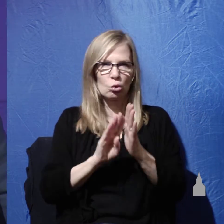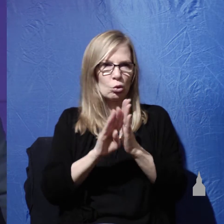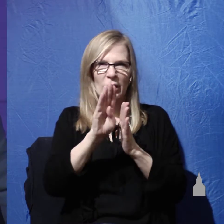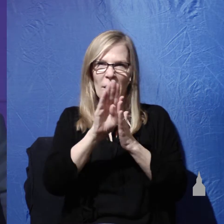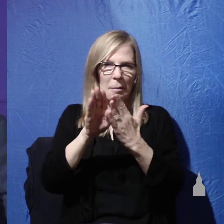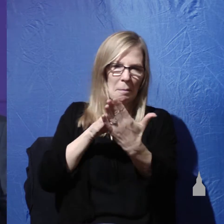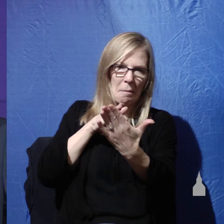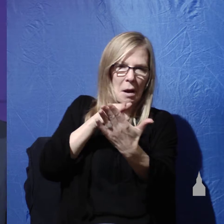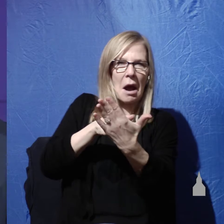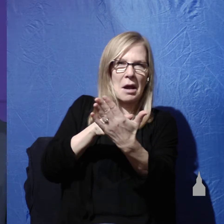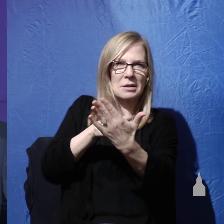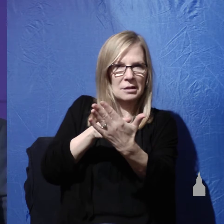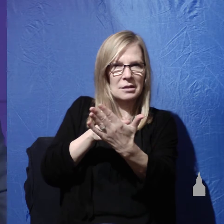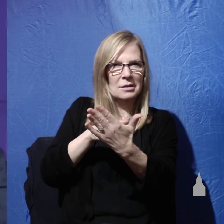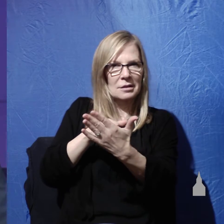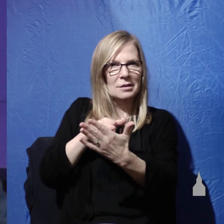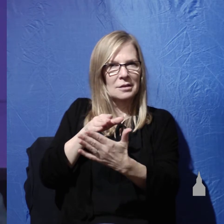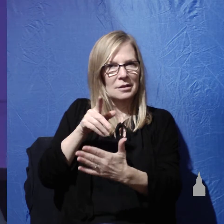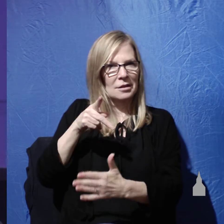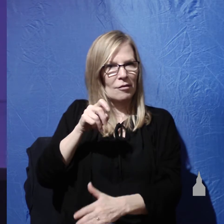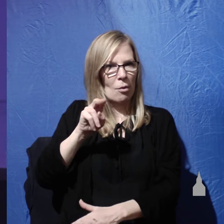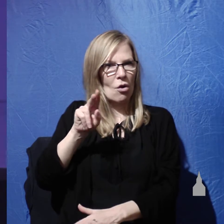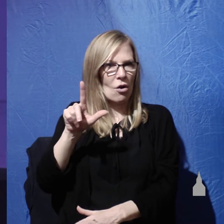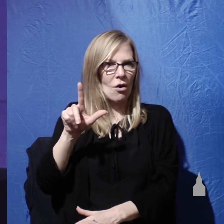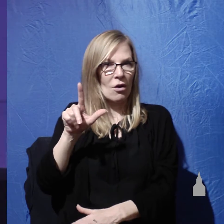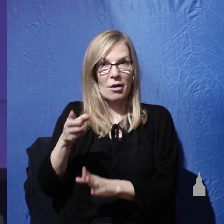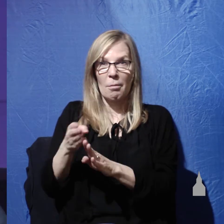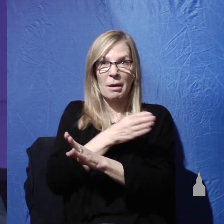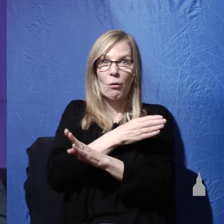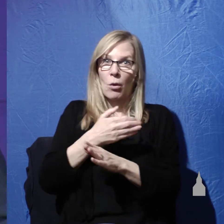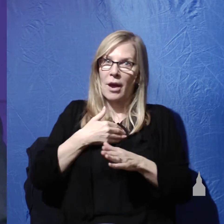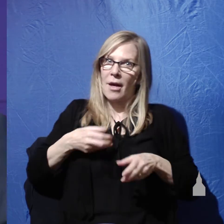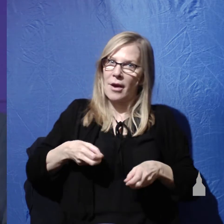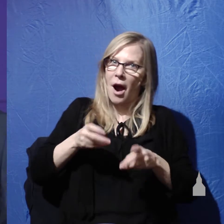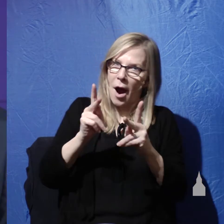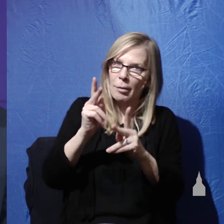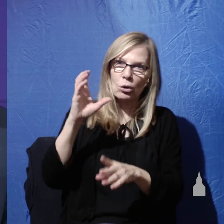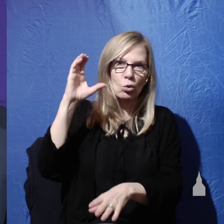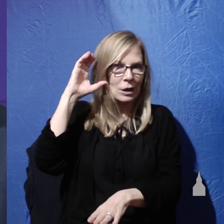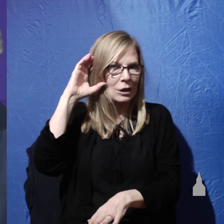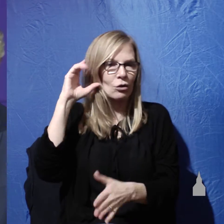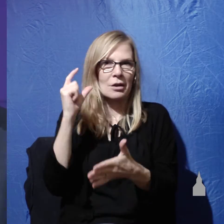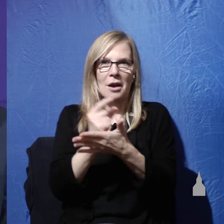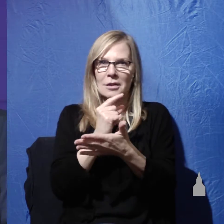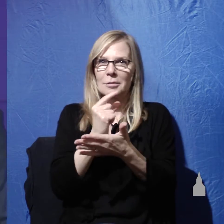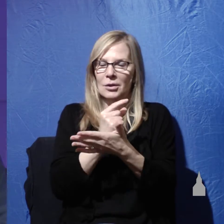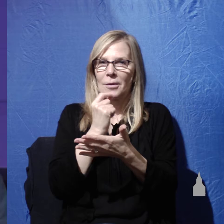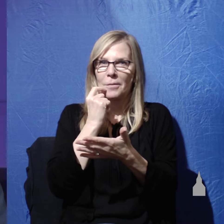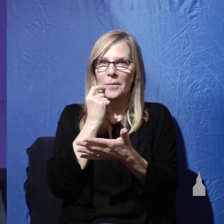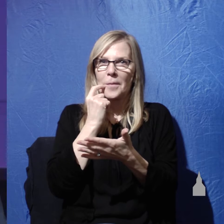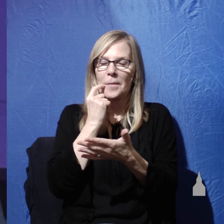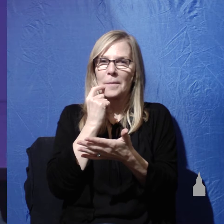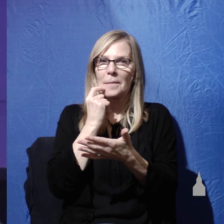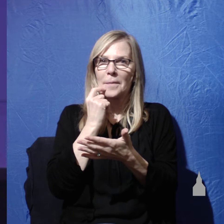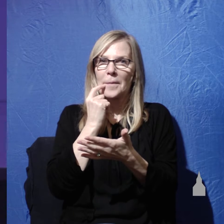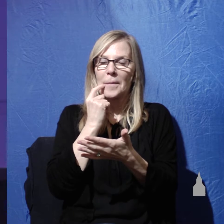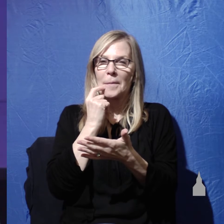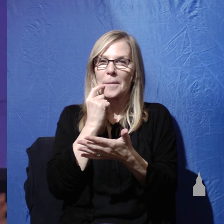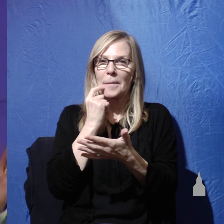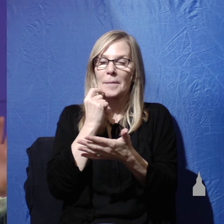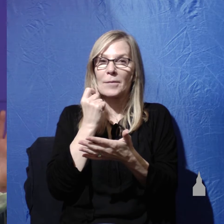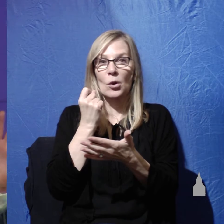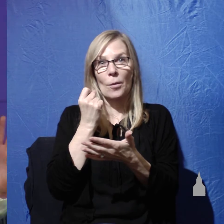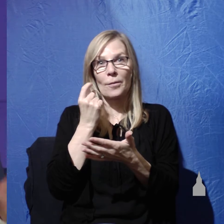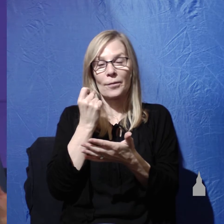bias against Paul before they ever had an opportunity to hear him explain the gospel to them. Now, in light of the fact of